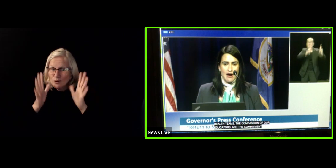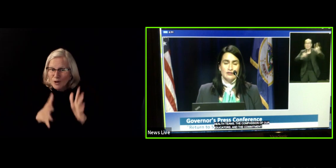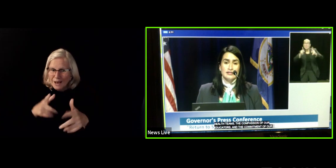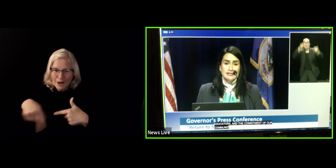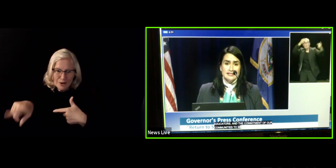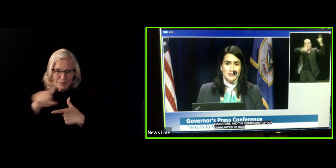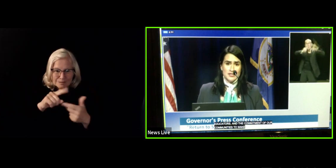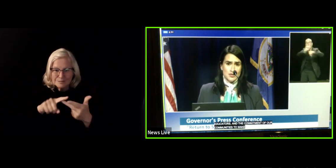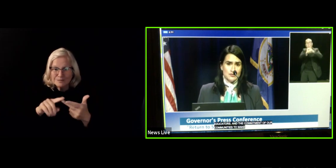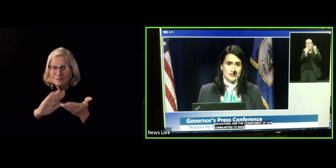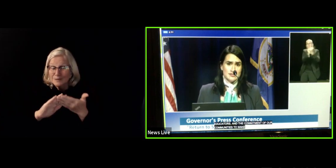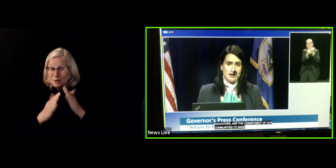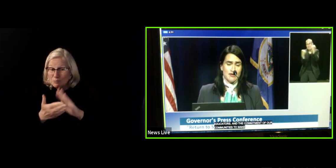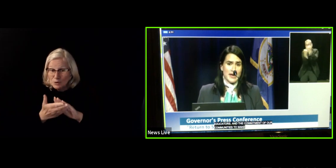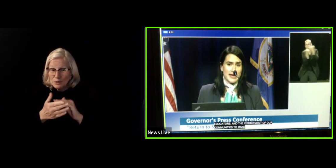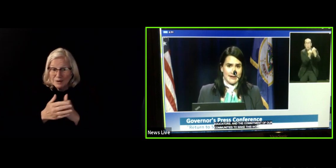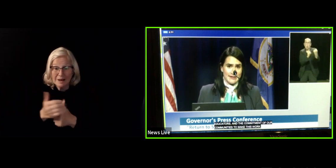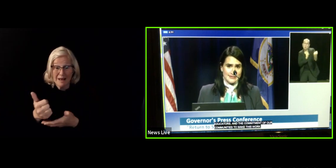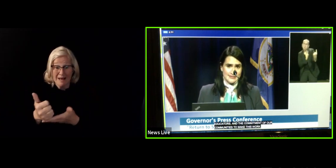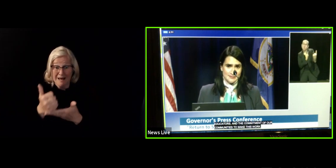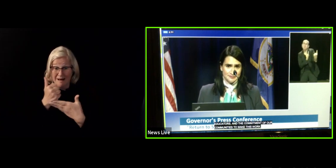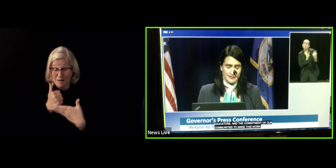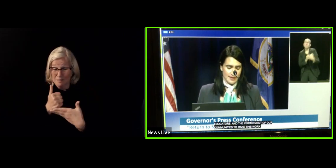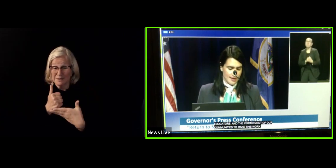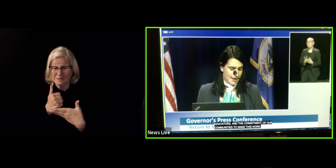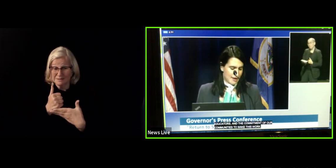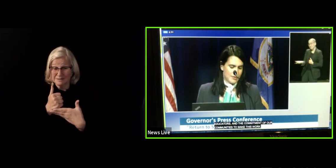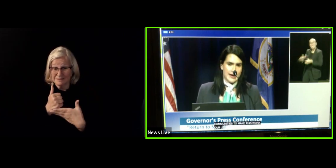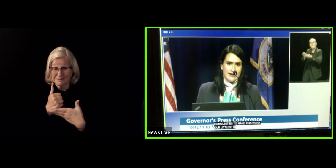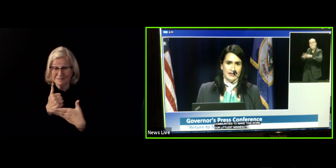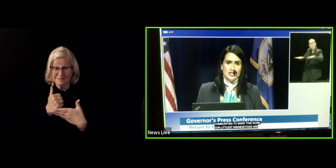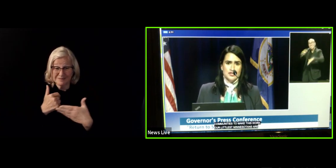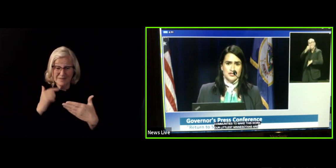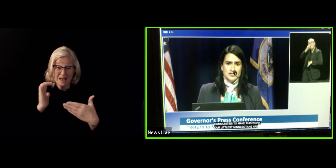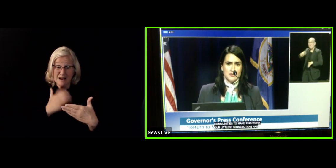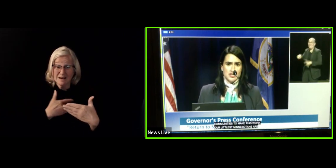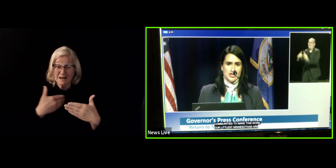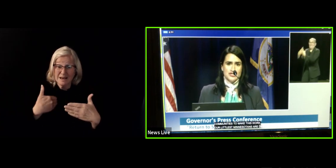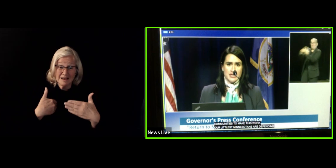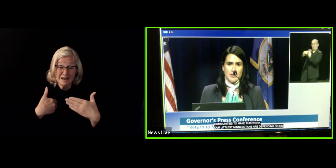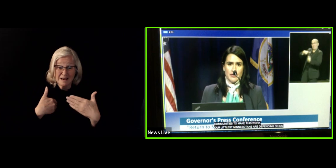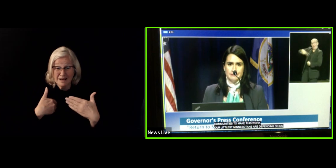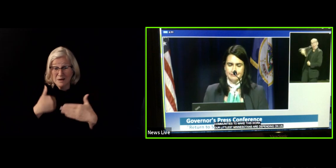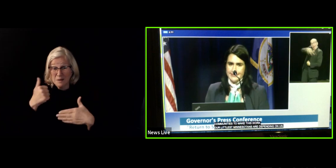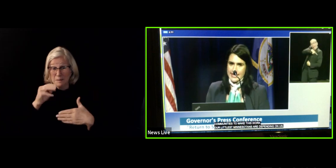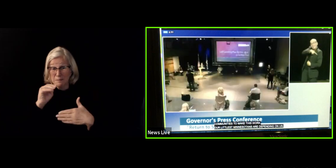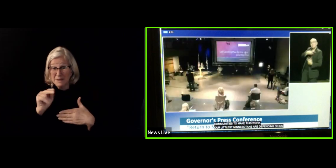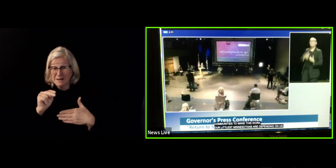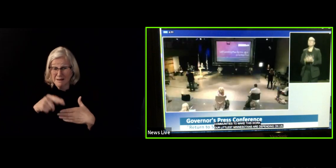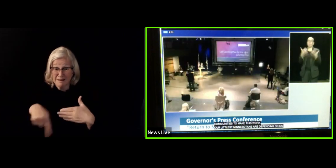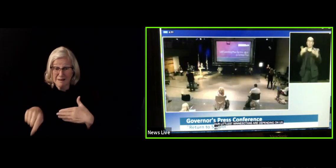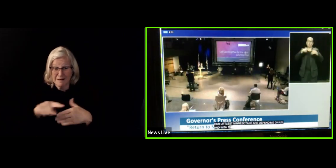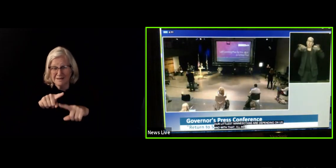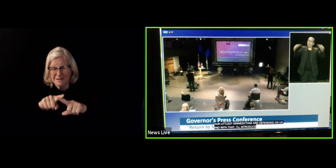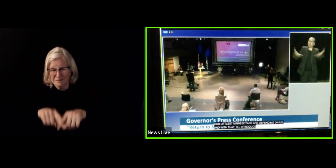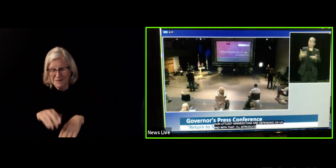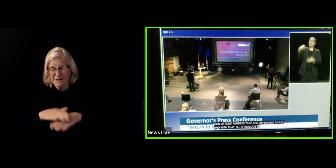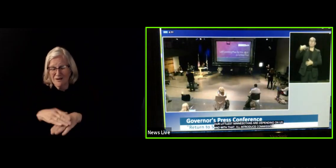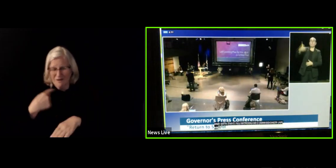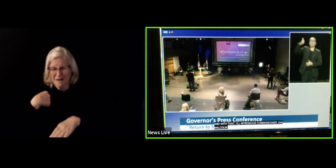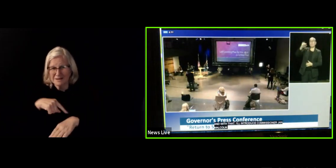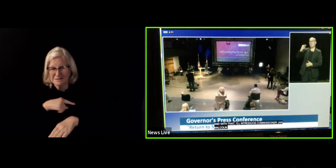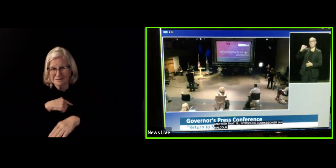Our littlest Minnesotans are depending on us. And with that, I'll introduce Commissioner Jan Malcolm. Thank you.